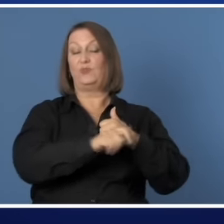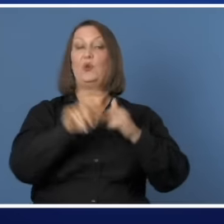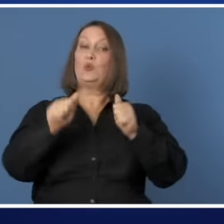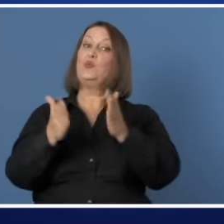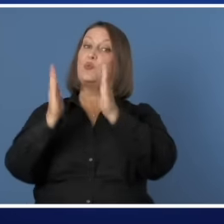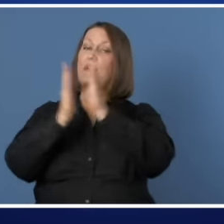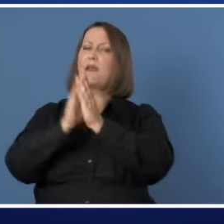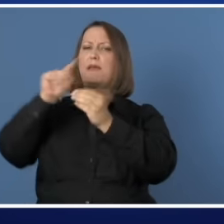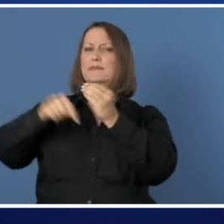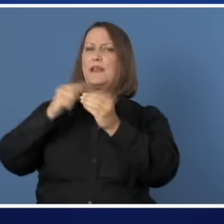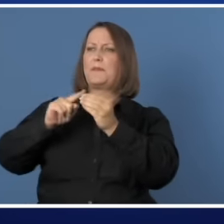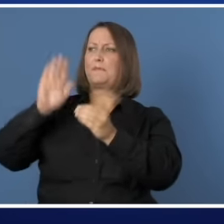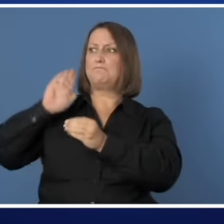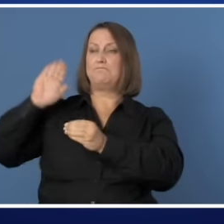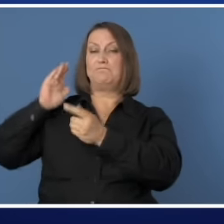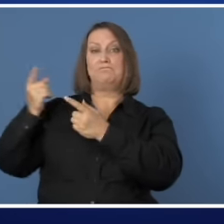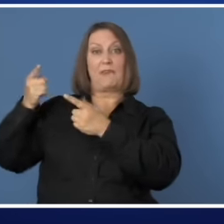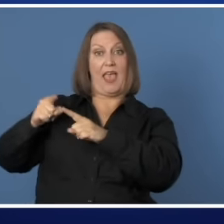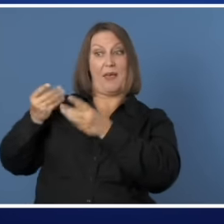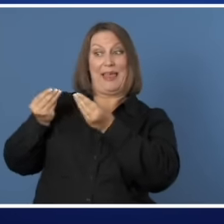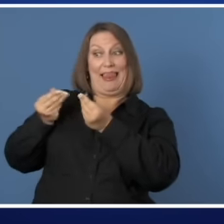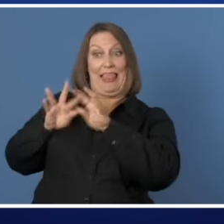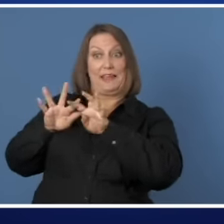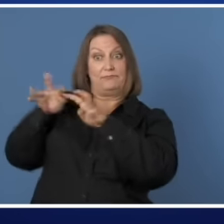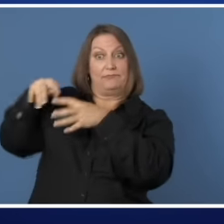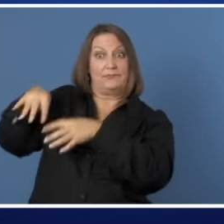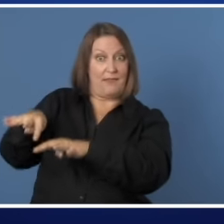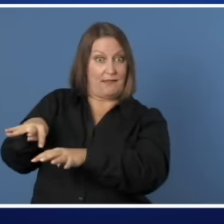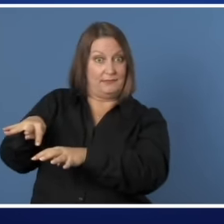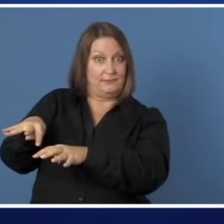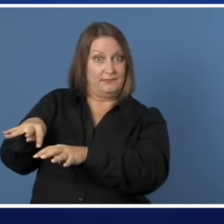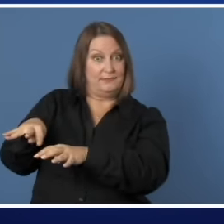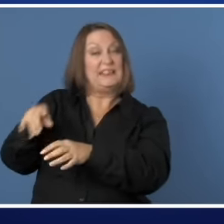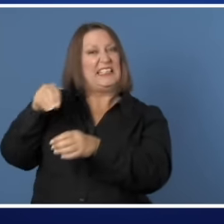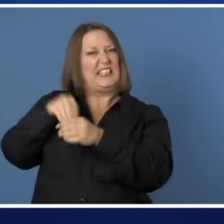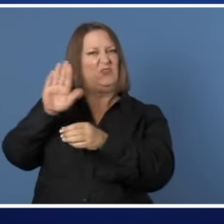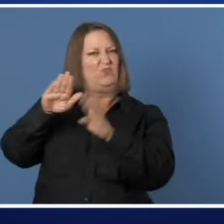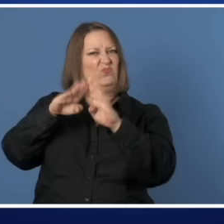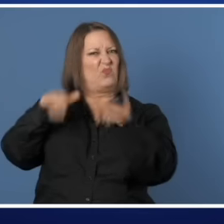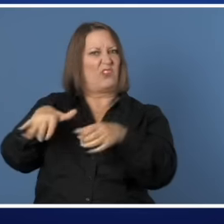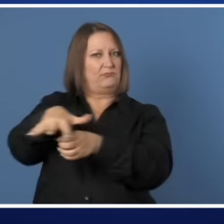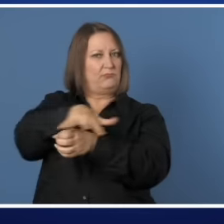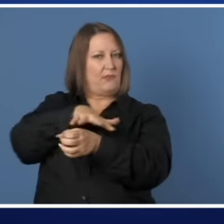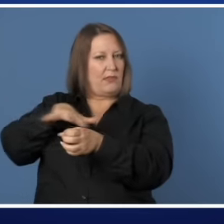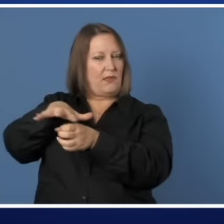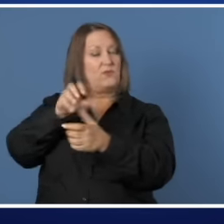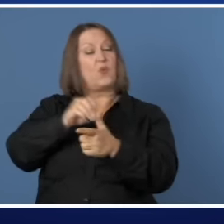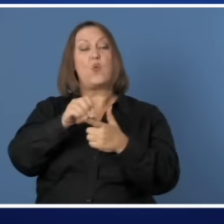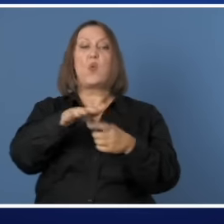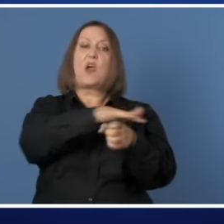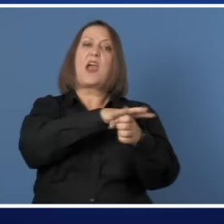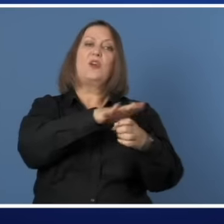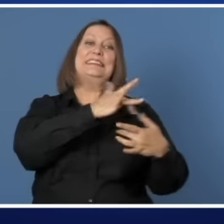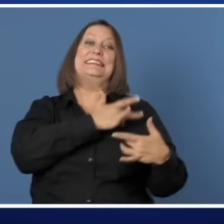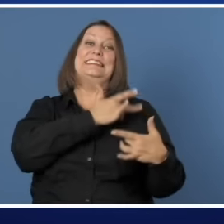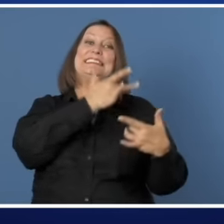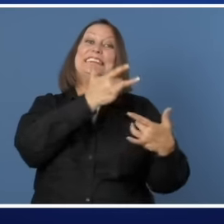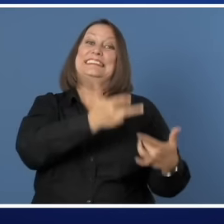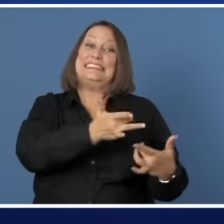Ask for information on landslides in your area, specific information on areas